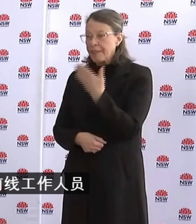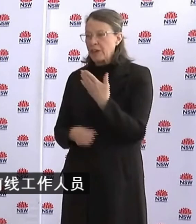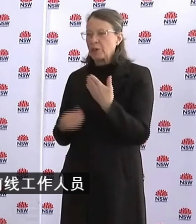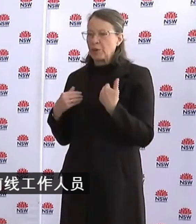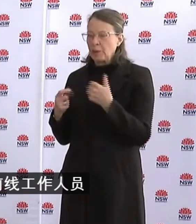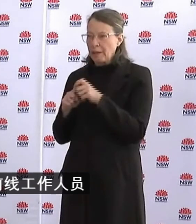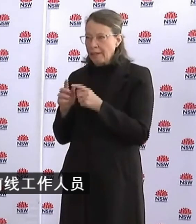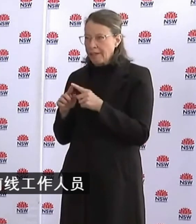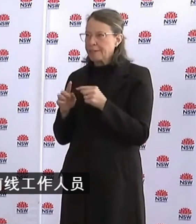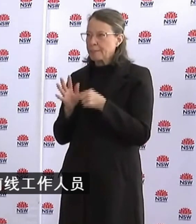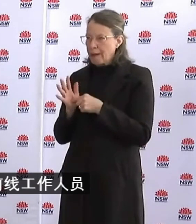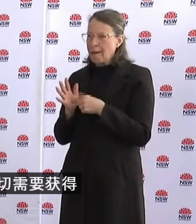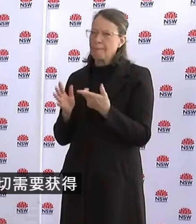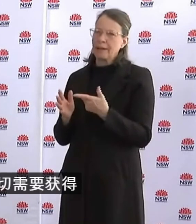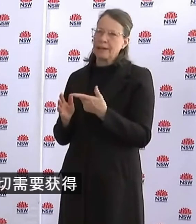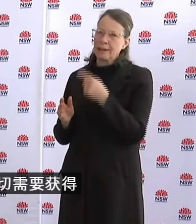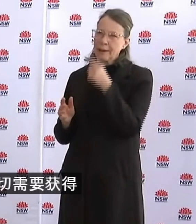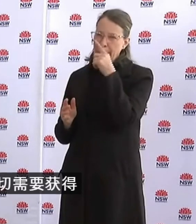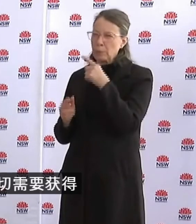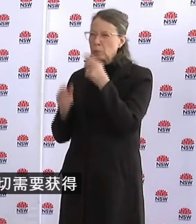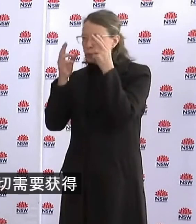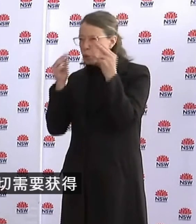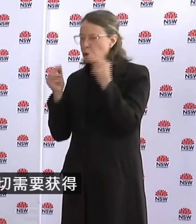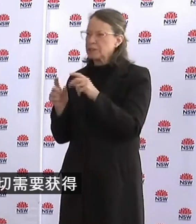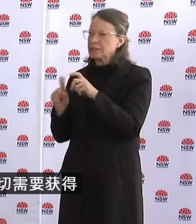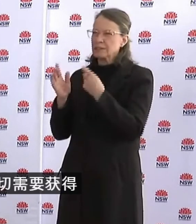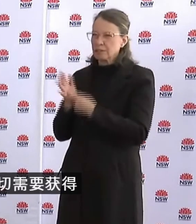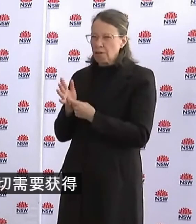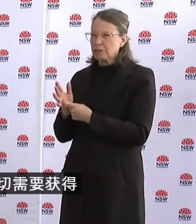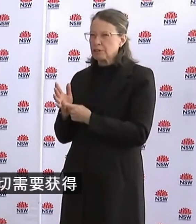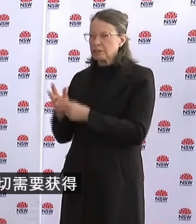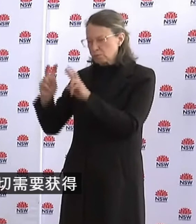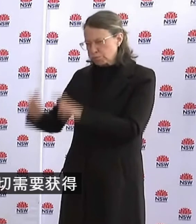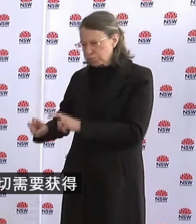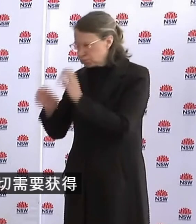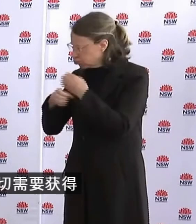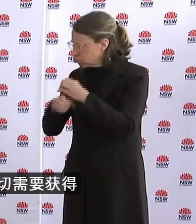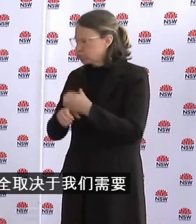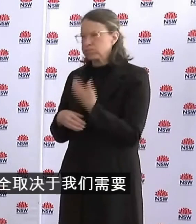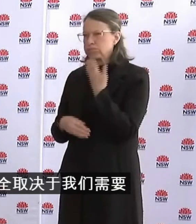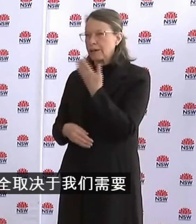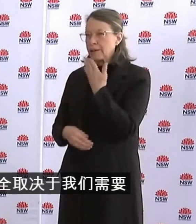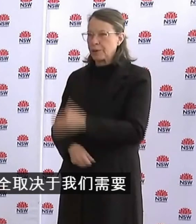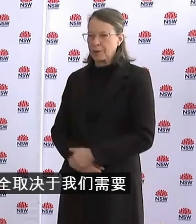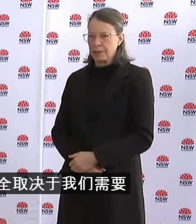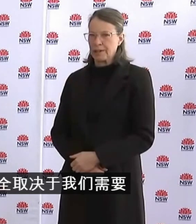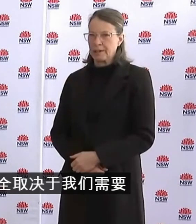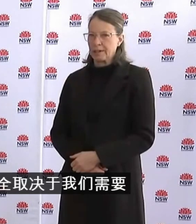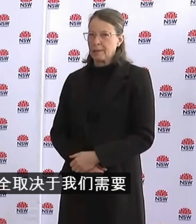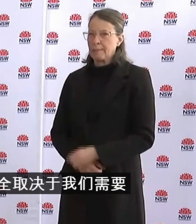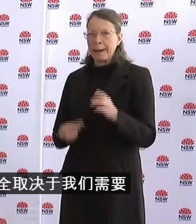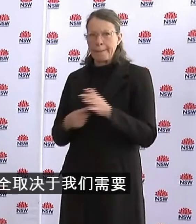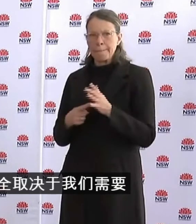health team, all of our frontline workers. And we now have a situation where we desperately need to get the number of infectious in the community